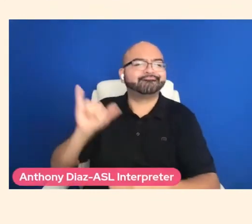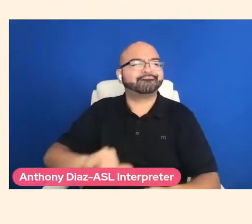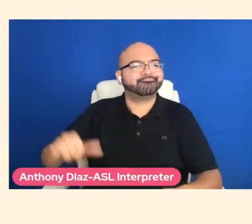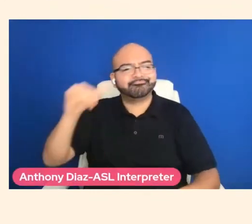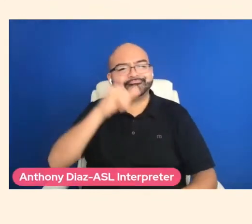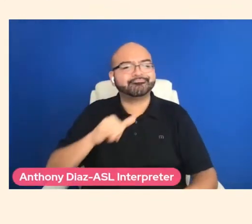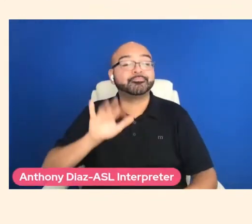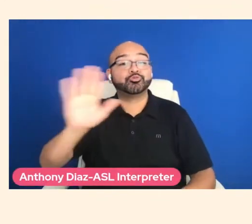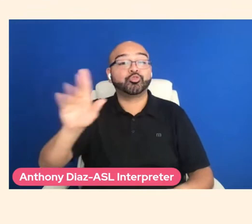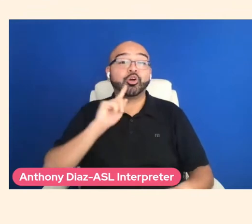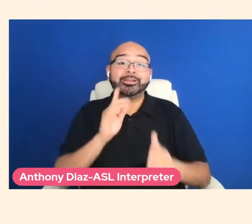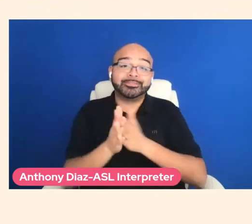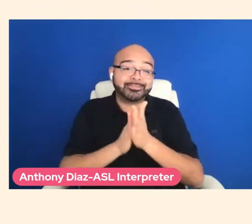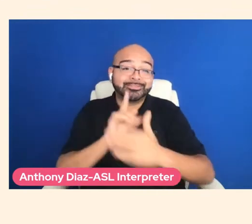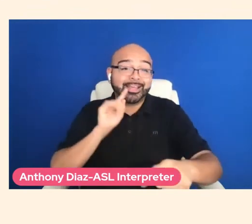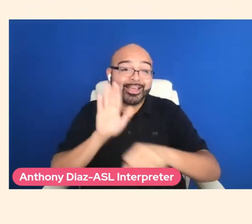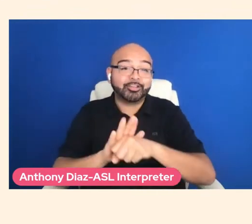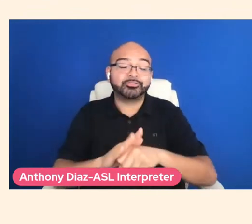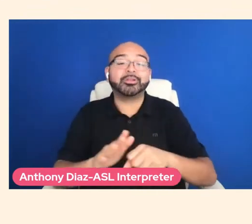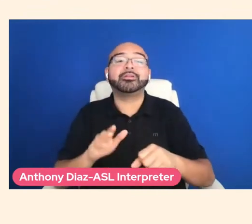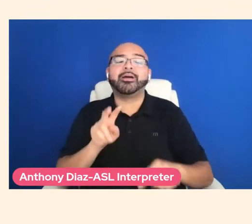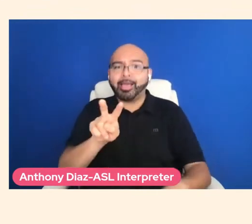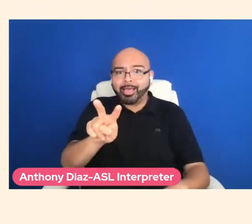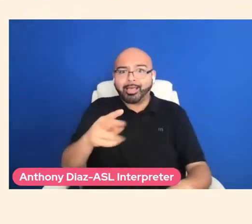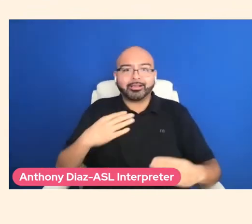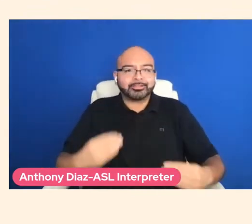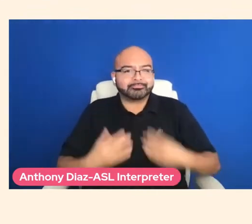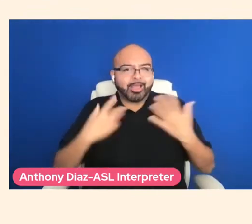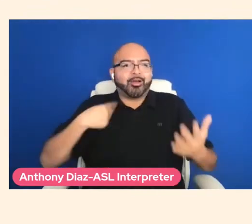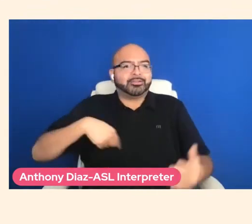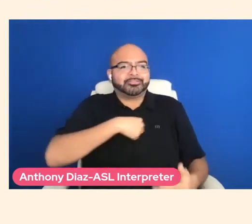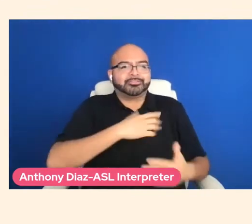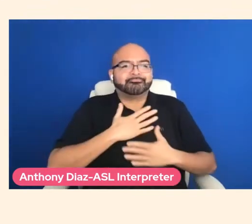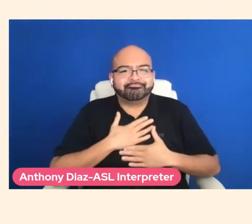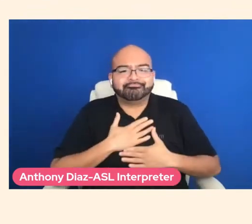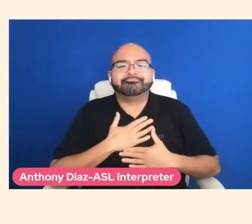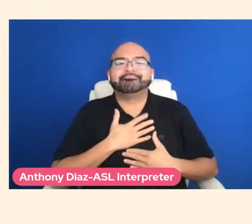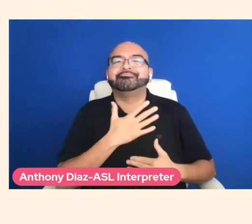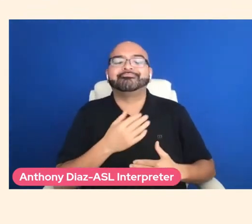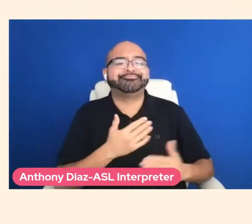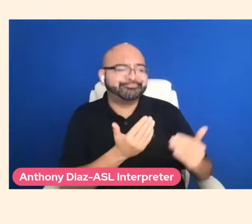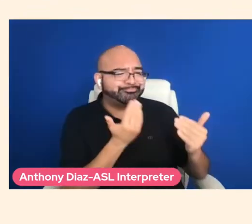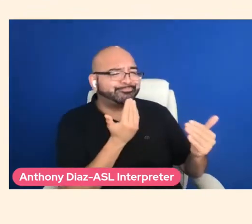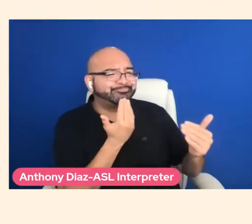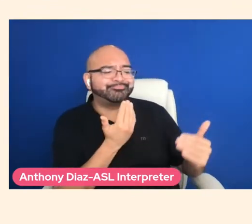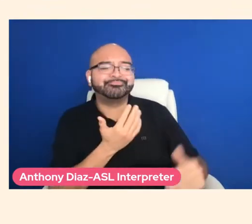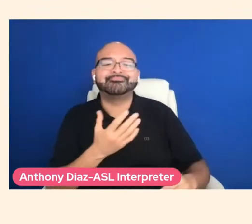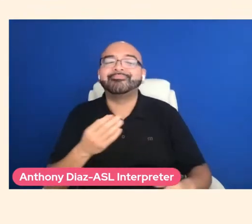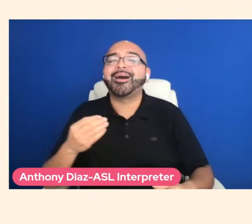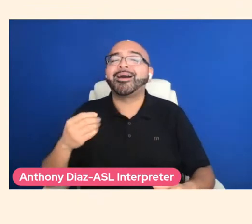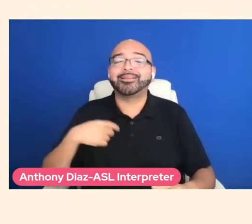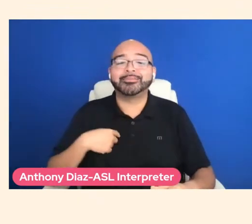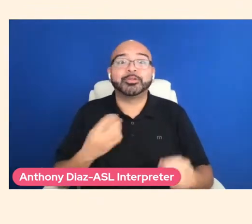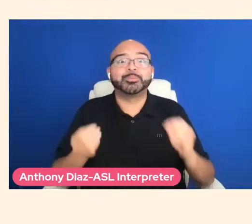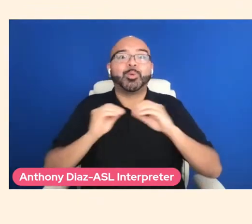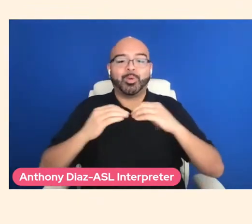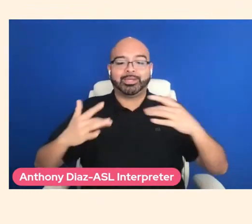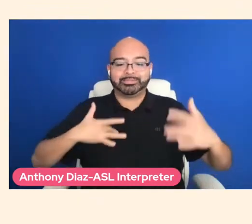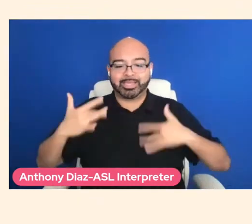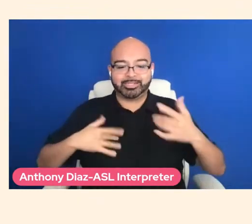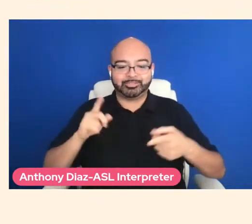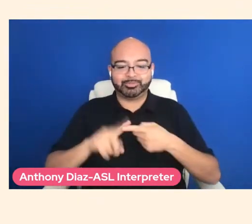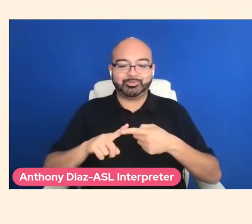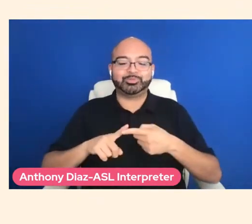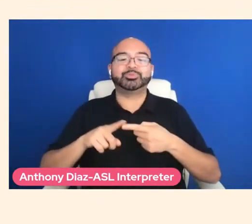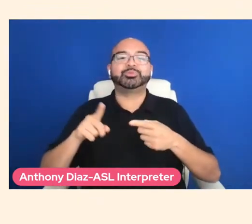your dedication is incredibly inspiring. Thank you. And I really am e- even more excited to begin to like elevate